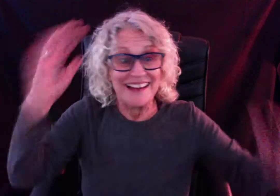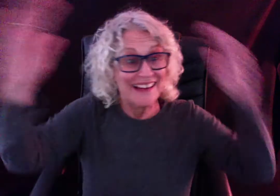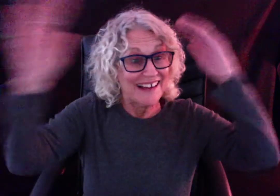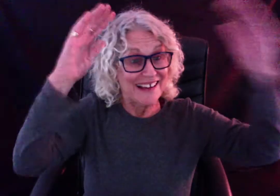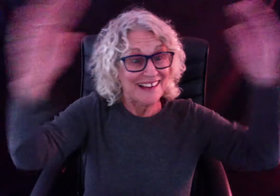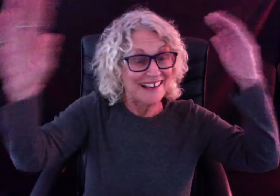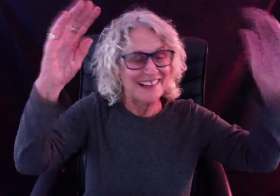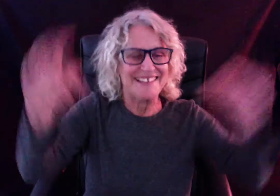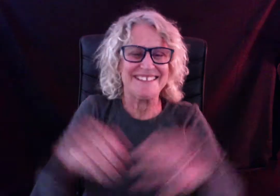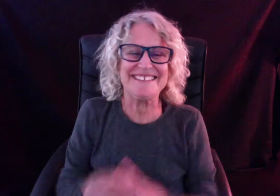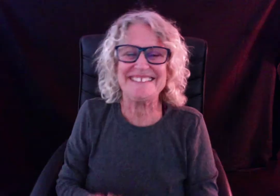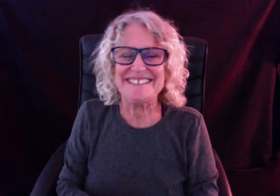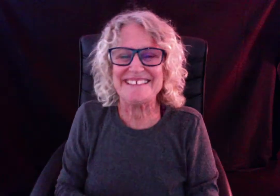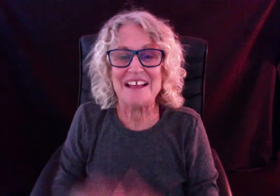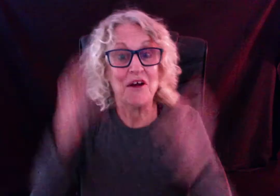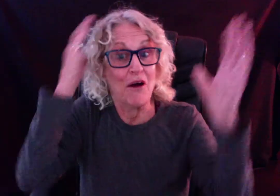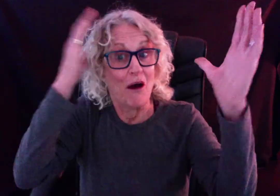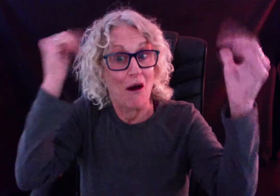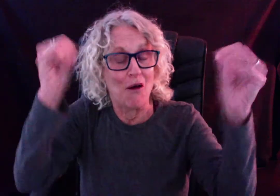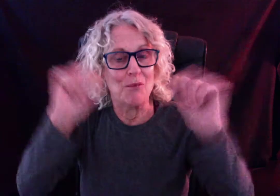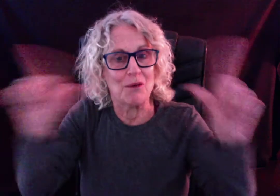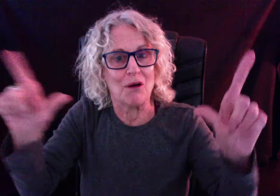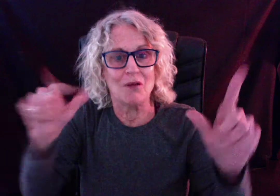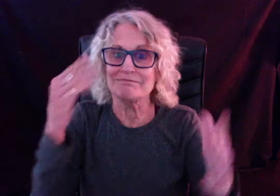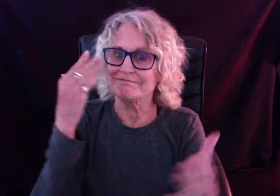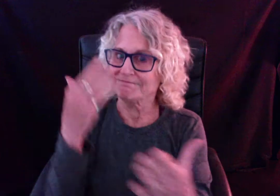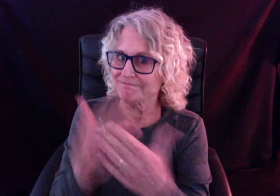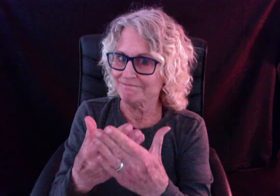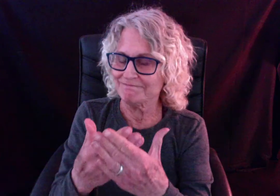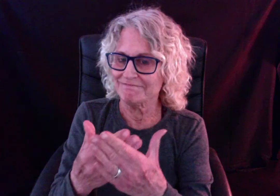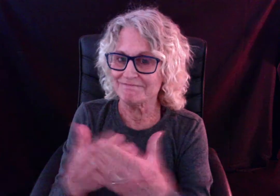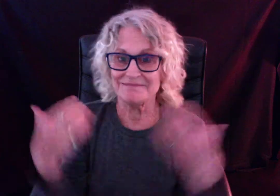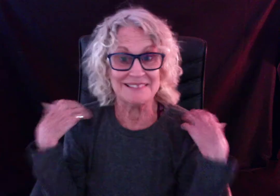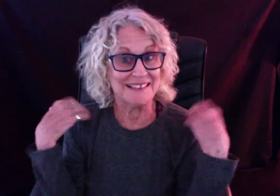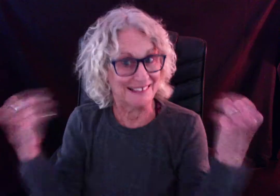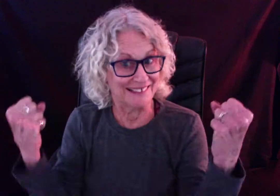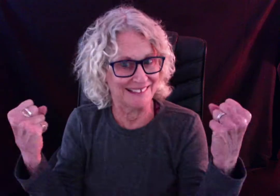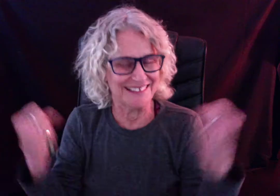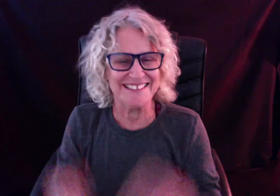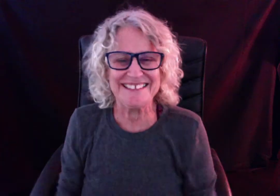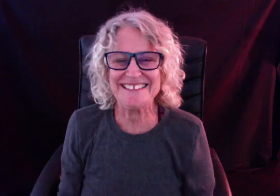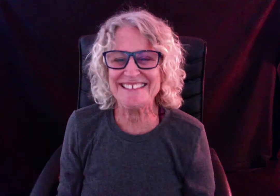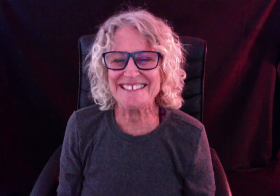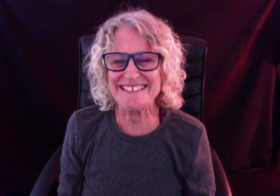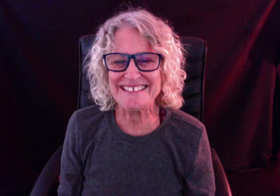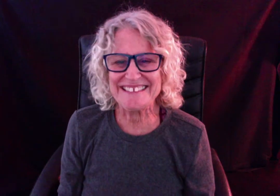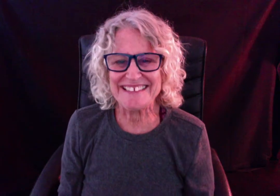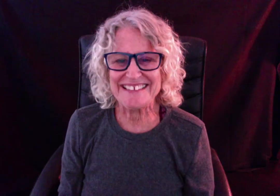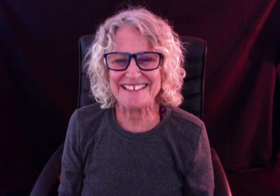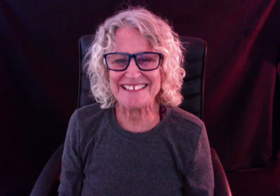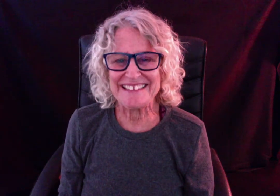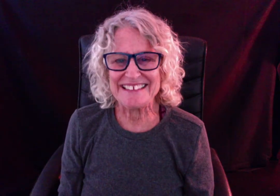Hello, I hope you're all well and healthy. A few days